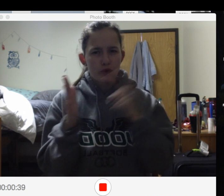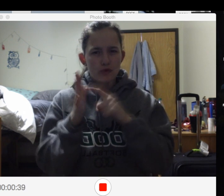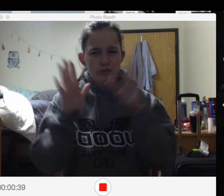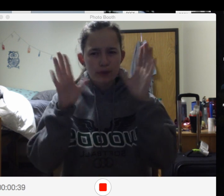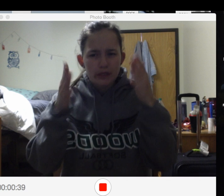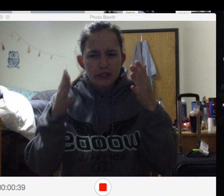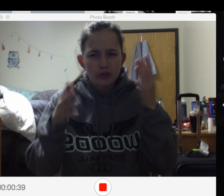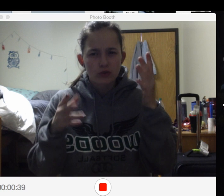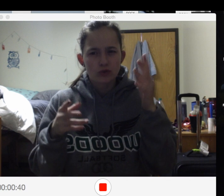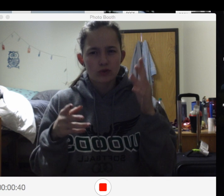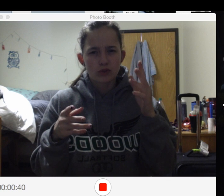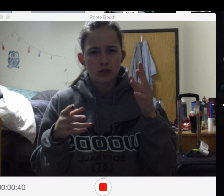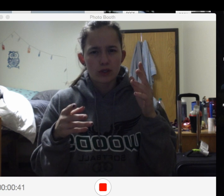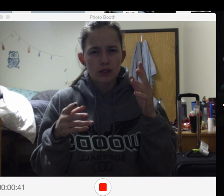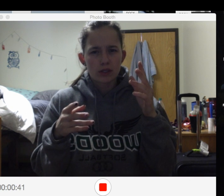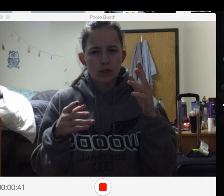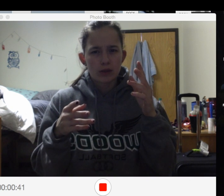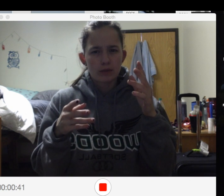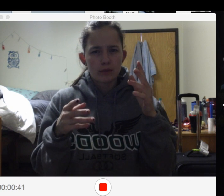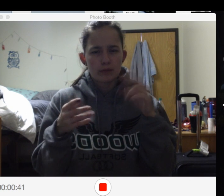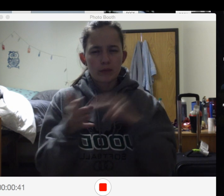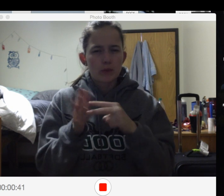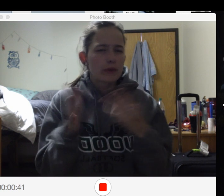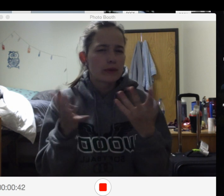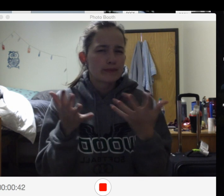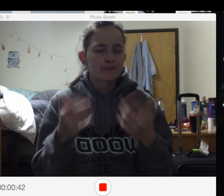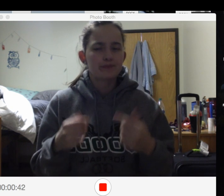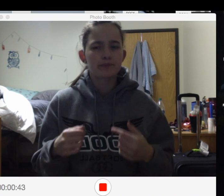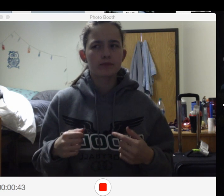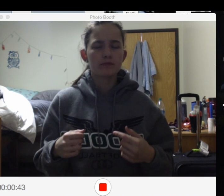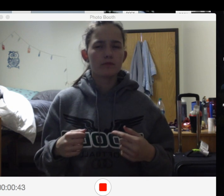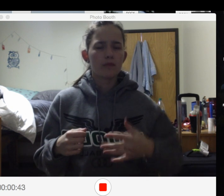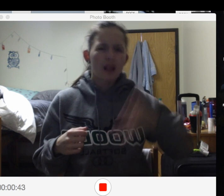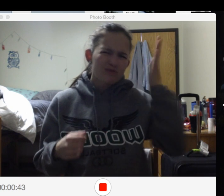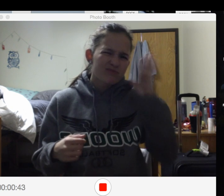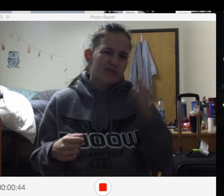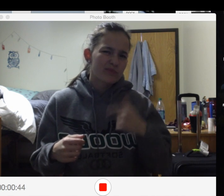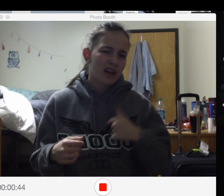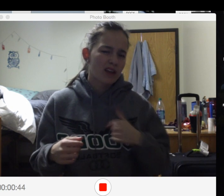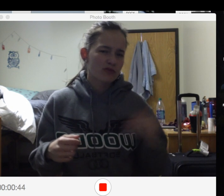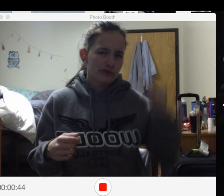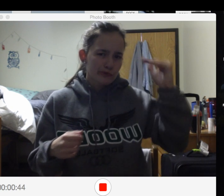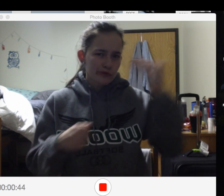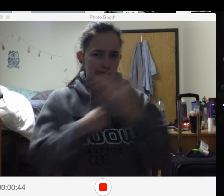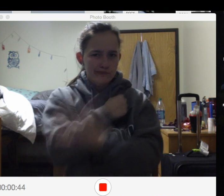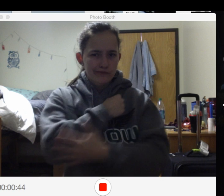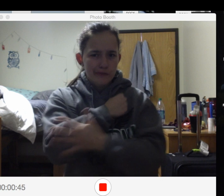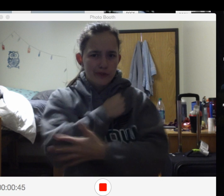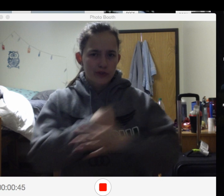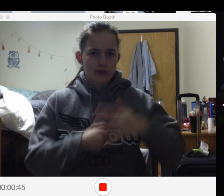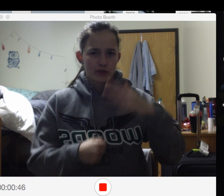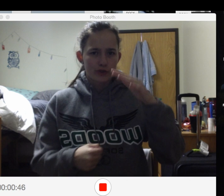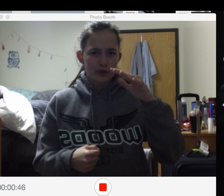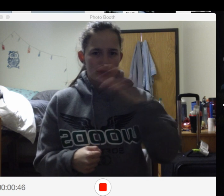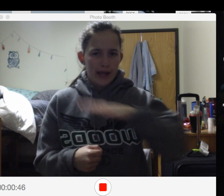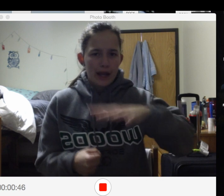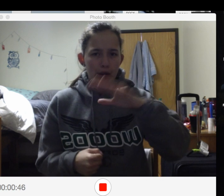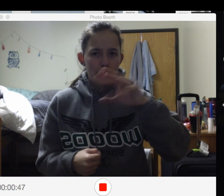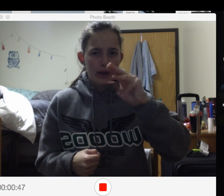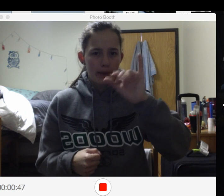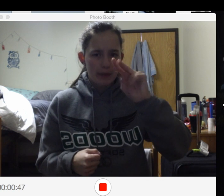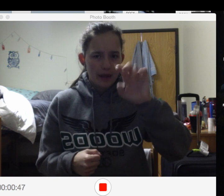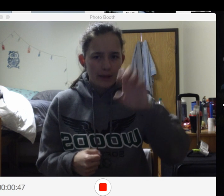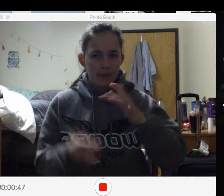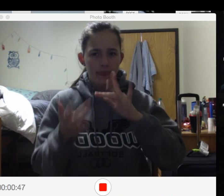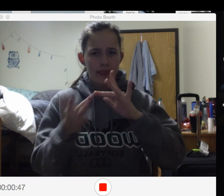might look like. So when I was growing up in a really rural area in Maine, the internet meant something very different